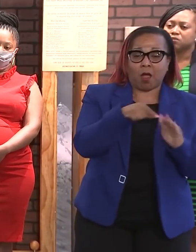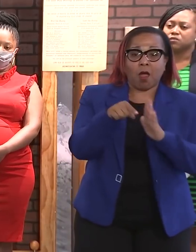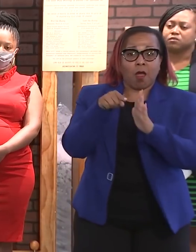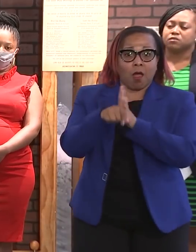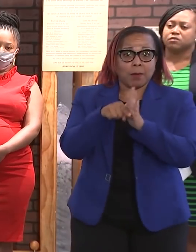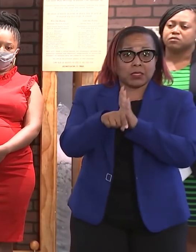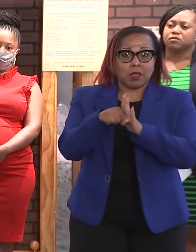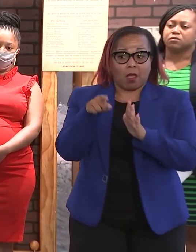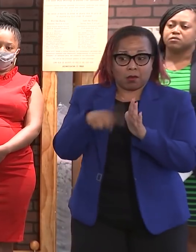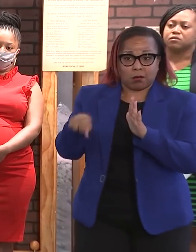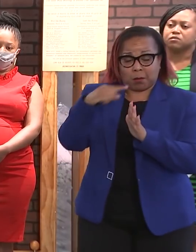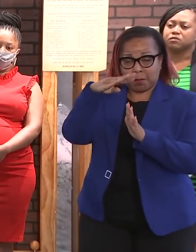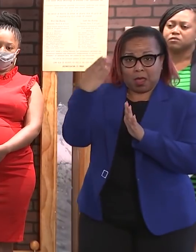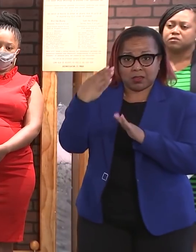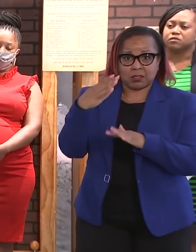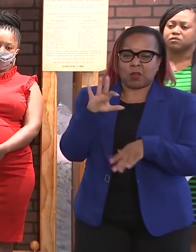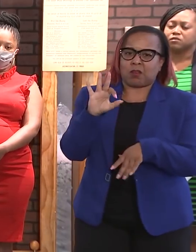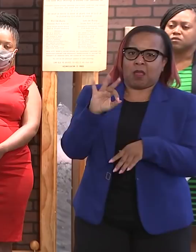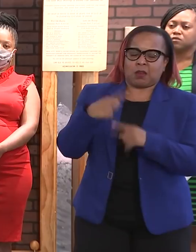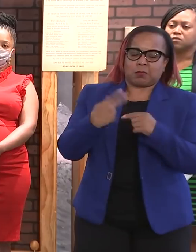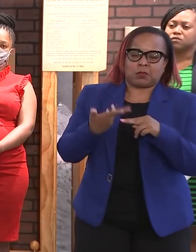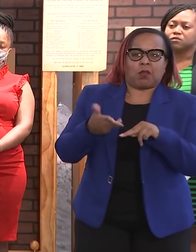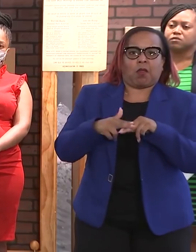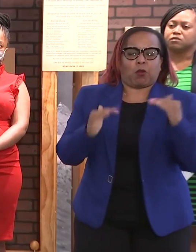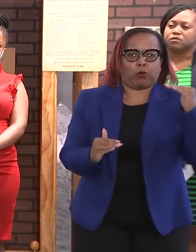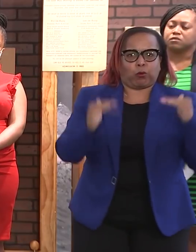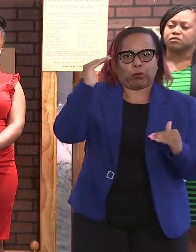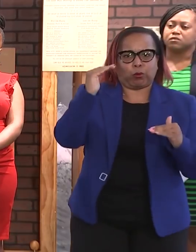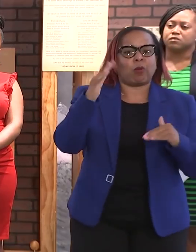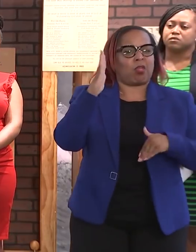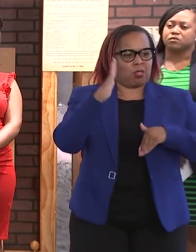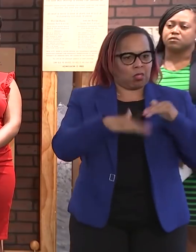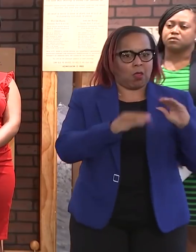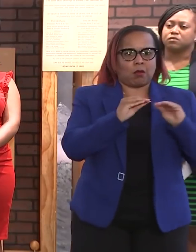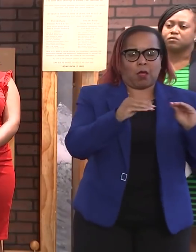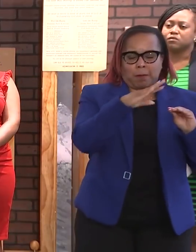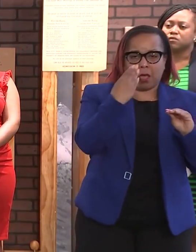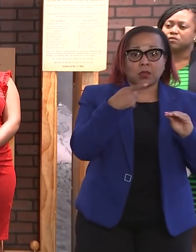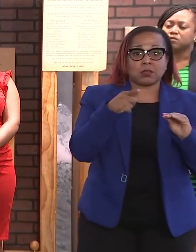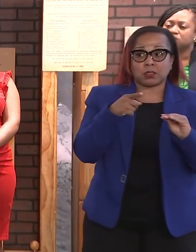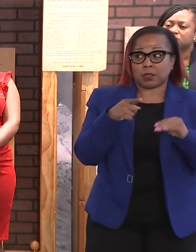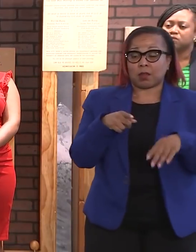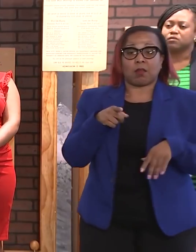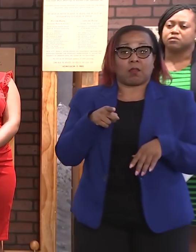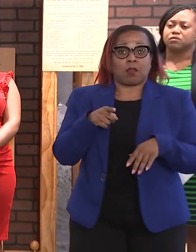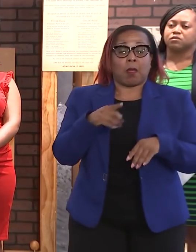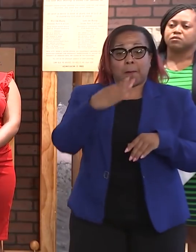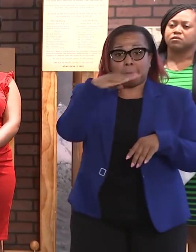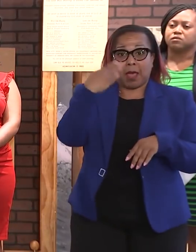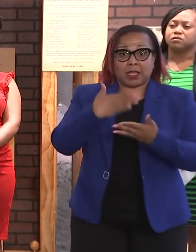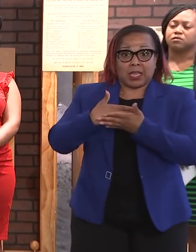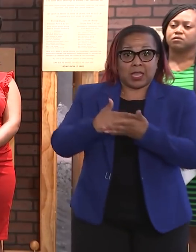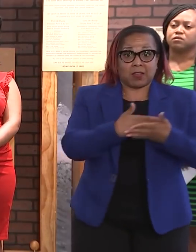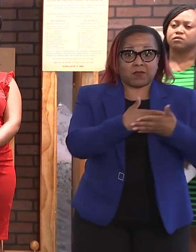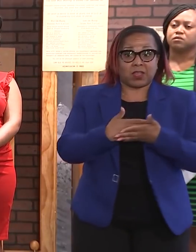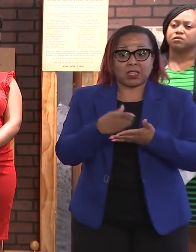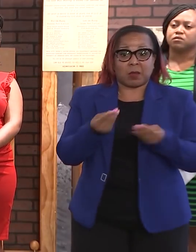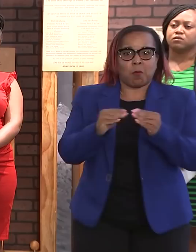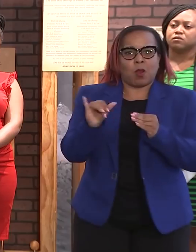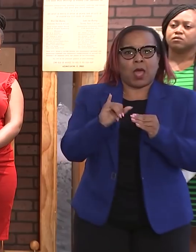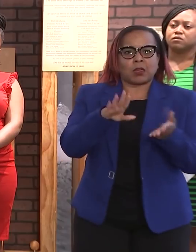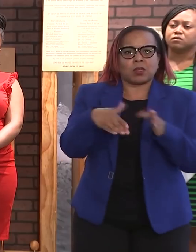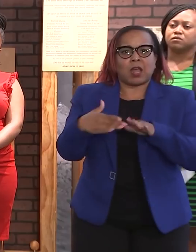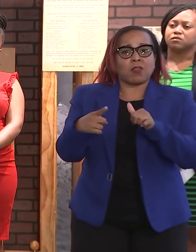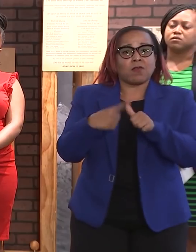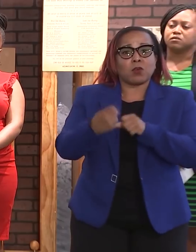homicide rate among Blacks is 9 times higher than among non-Blacks. Black infants are almost 3 times as likely to die in their